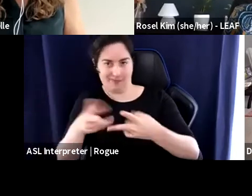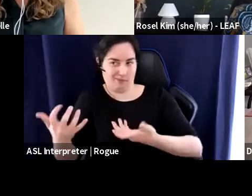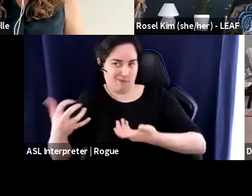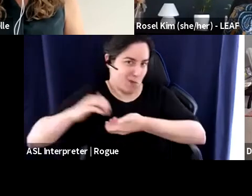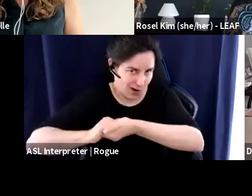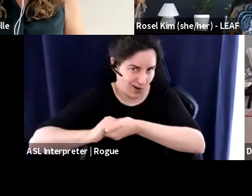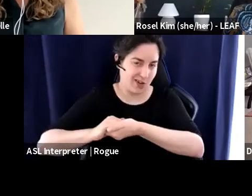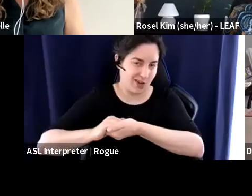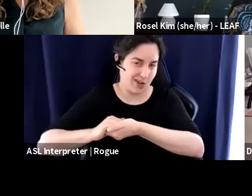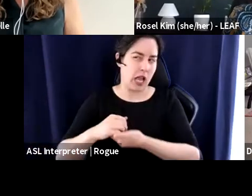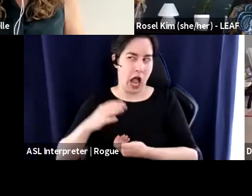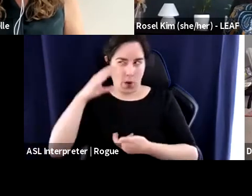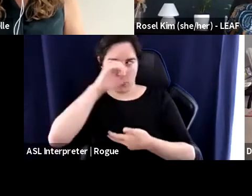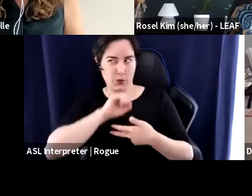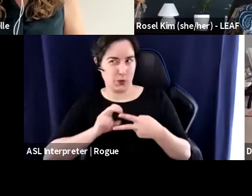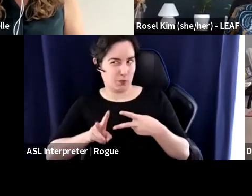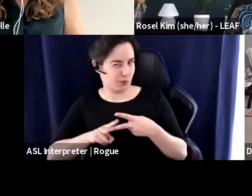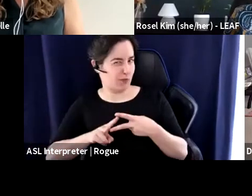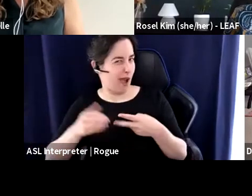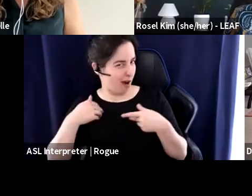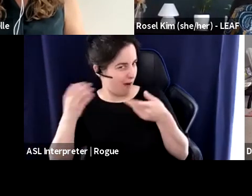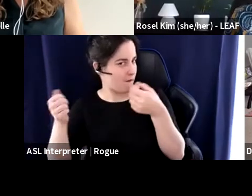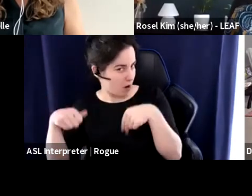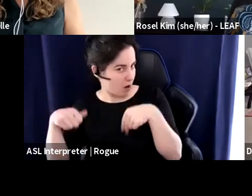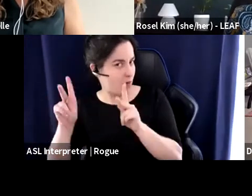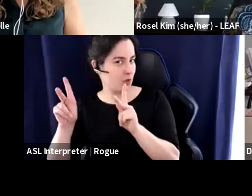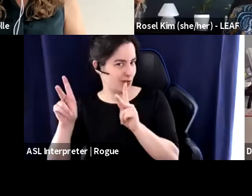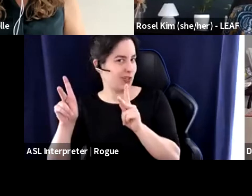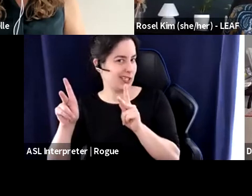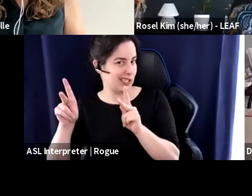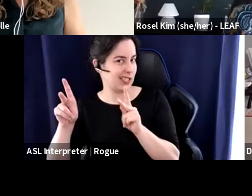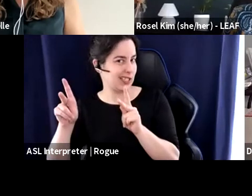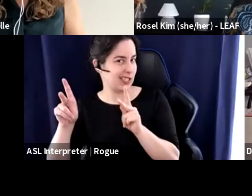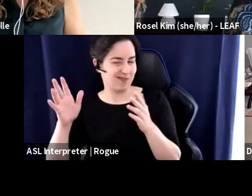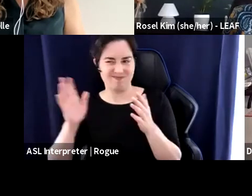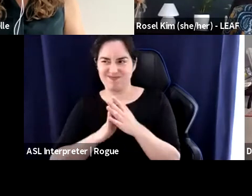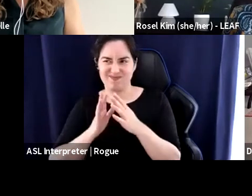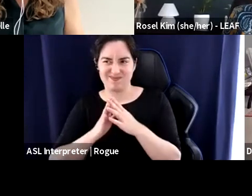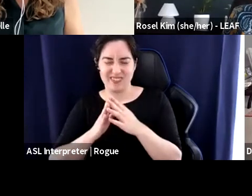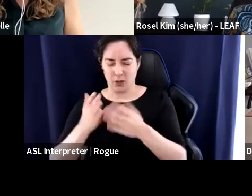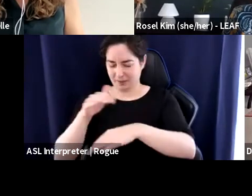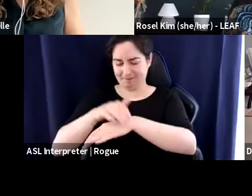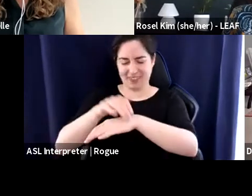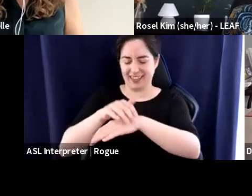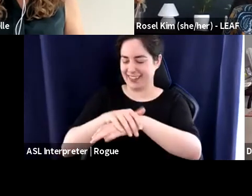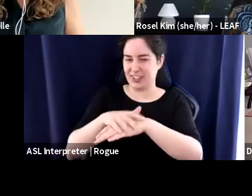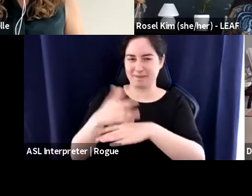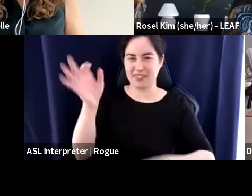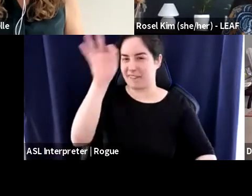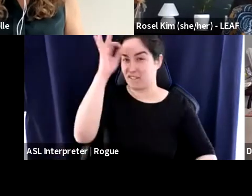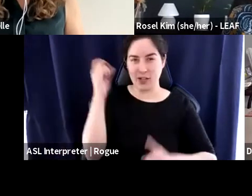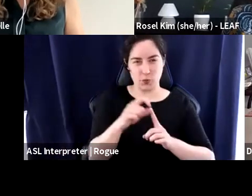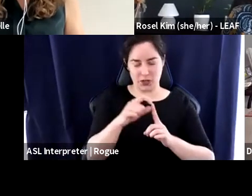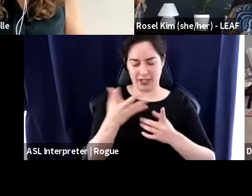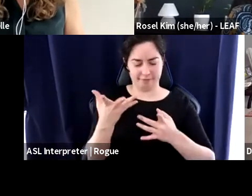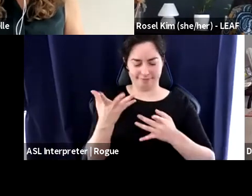are probably opportunities to get us, I don't know what you call it in English, a stage, a training